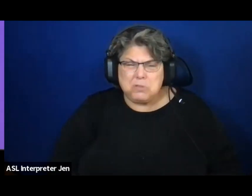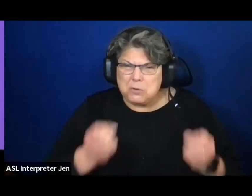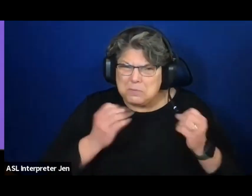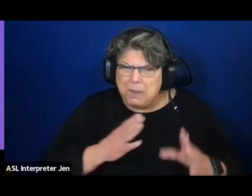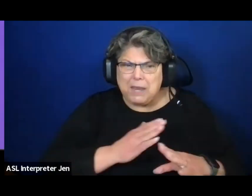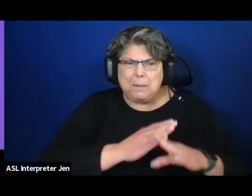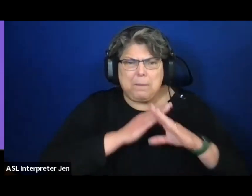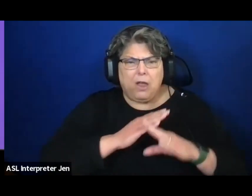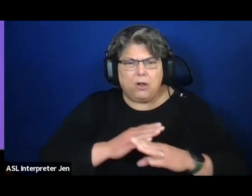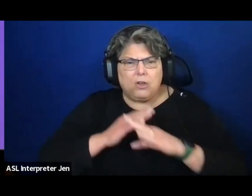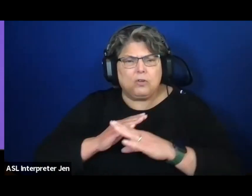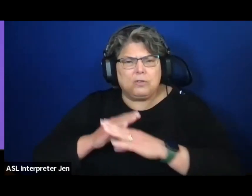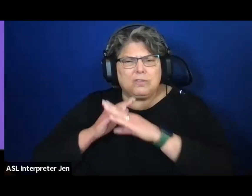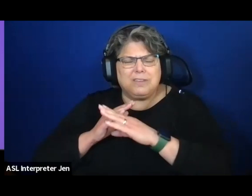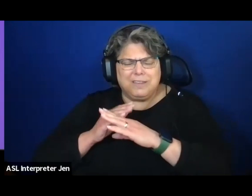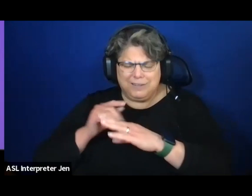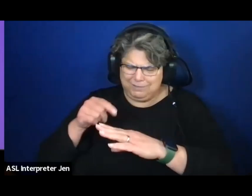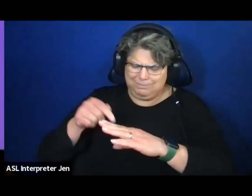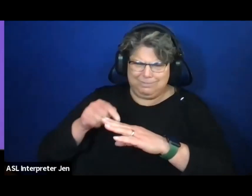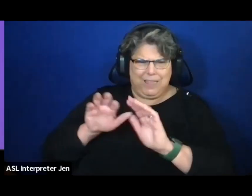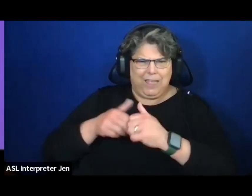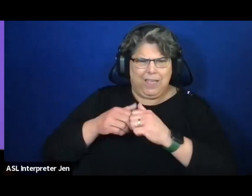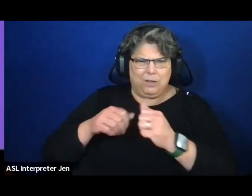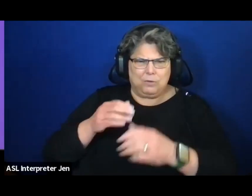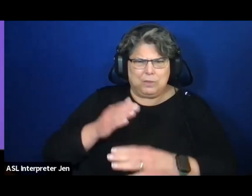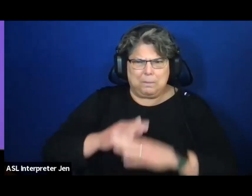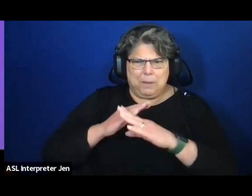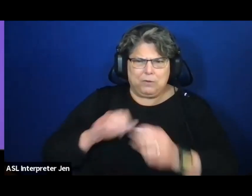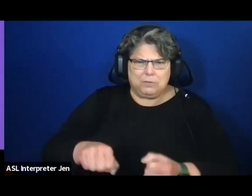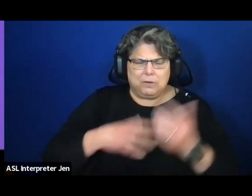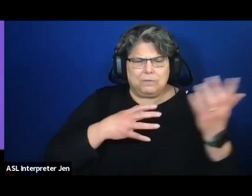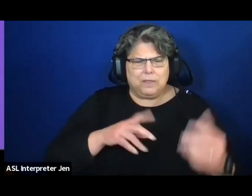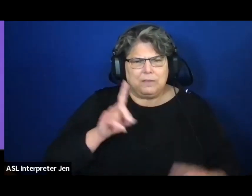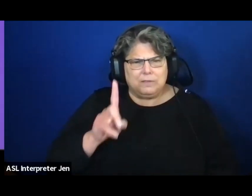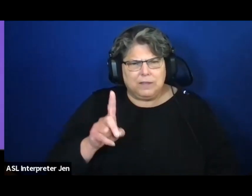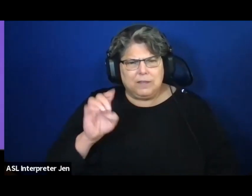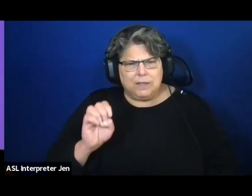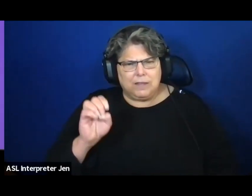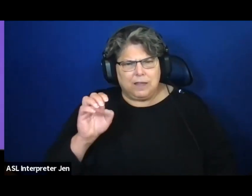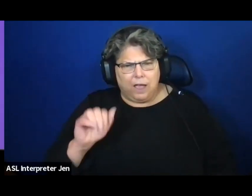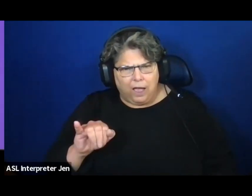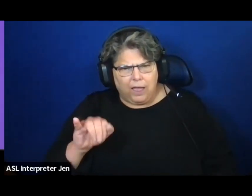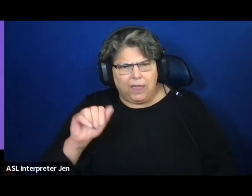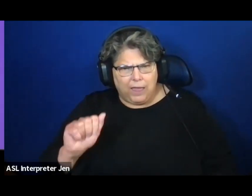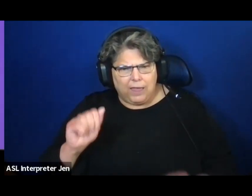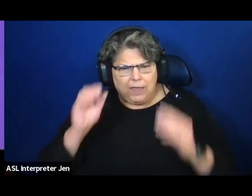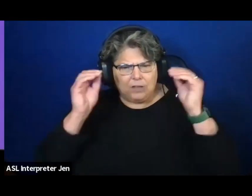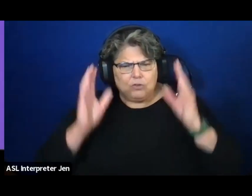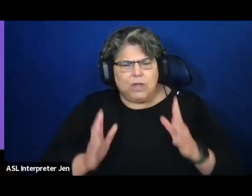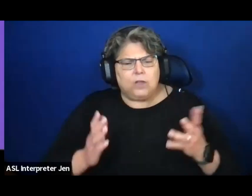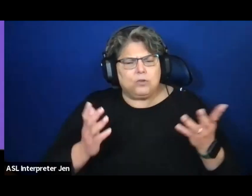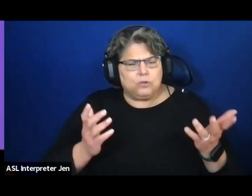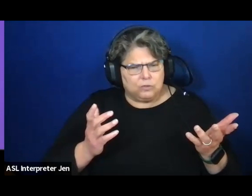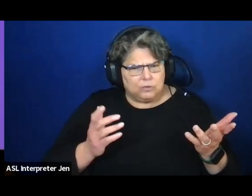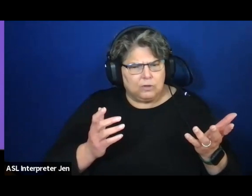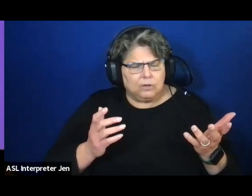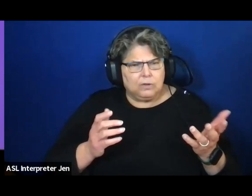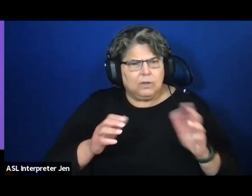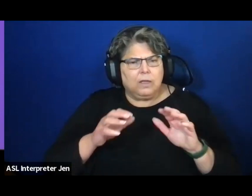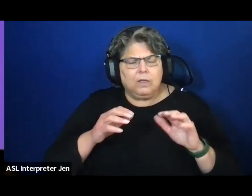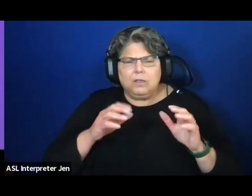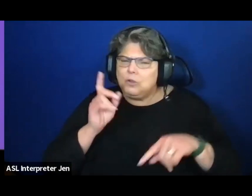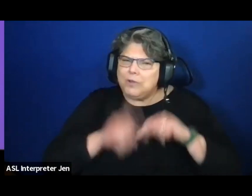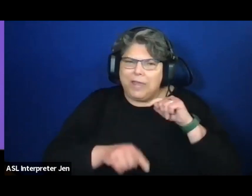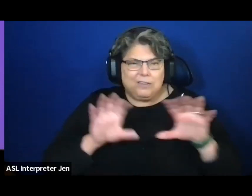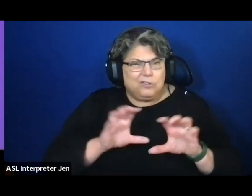way. How do we remove those barriers as DEIA educators? How do we help them navigate that system better? So you can't do that in the classroom alone.